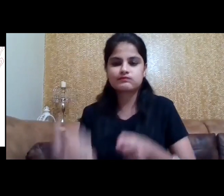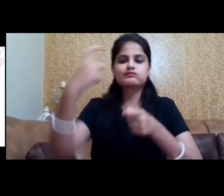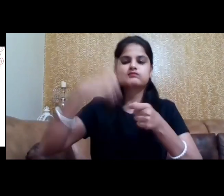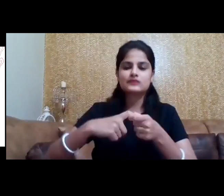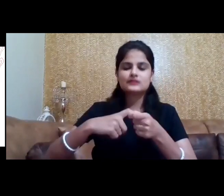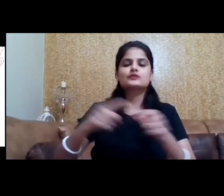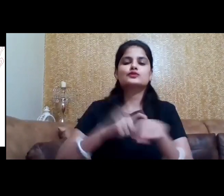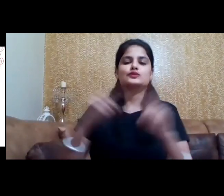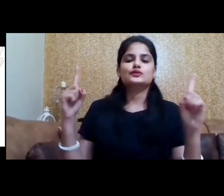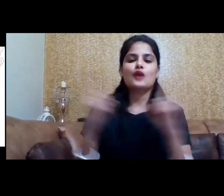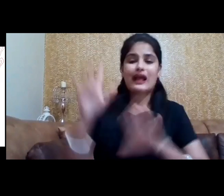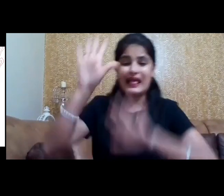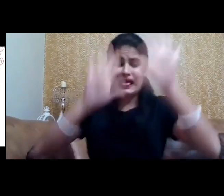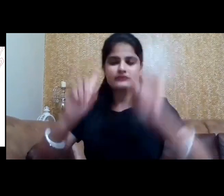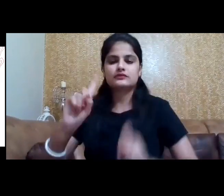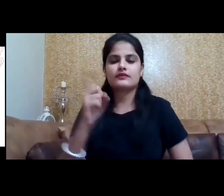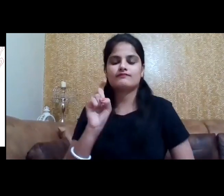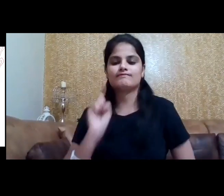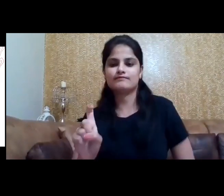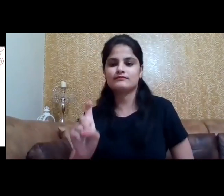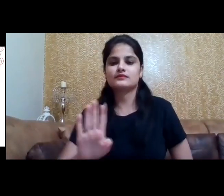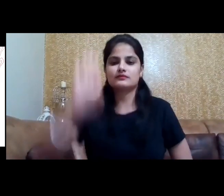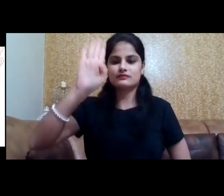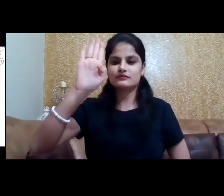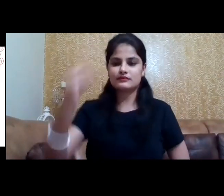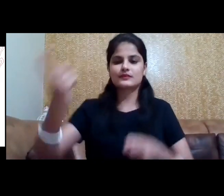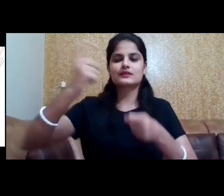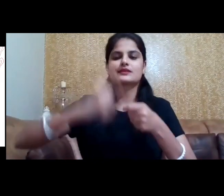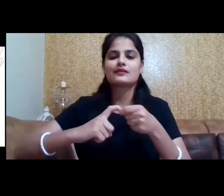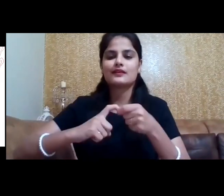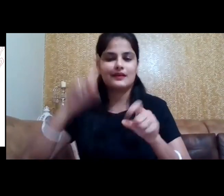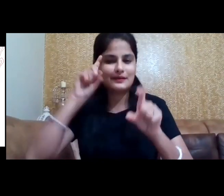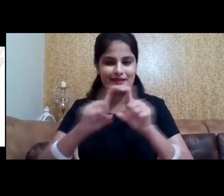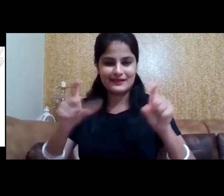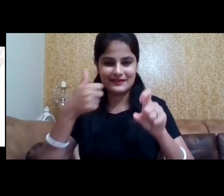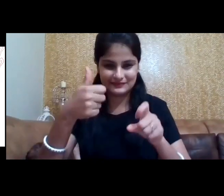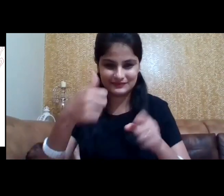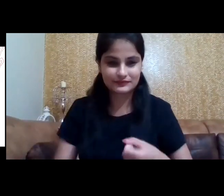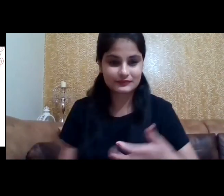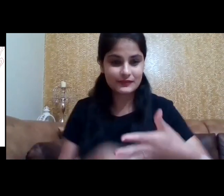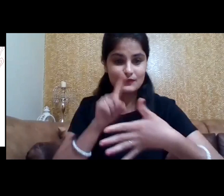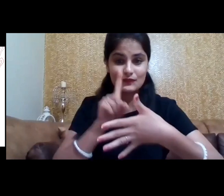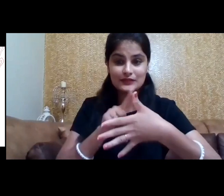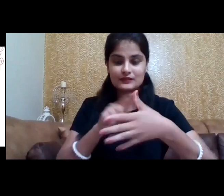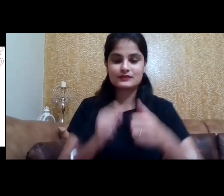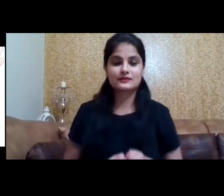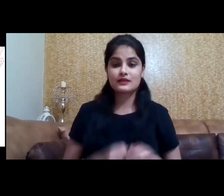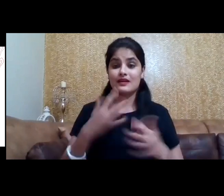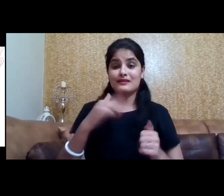have your hands, raise your hands before speaking or signing. Don't start signing. You'll have to raise your hands if you want to ask a